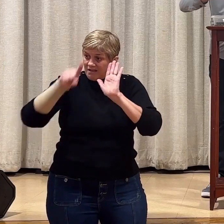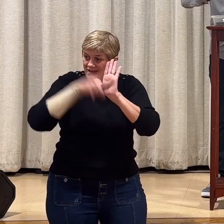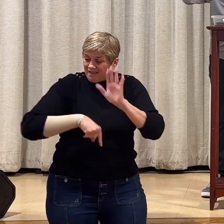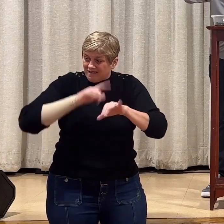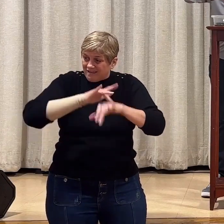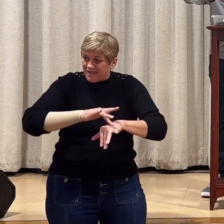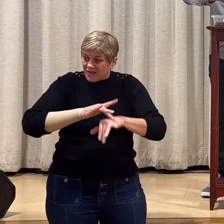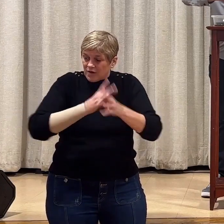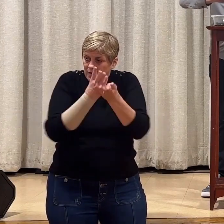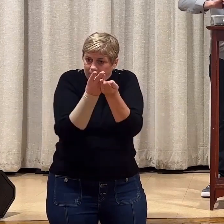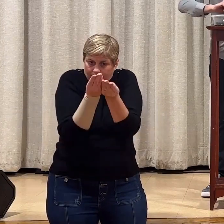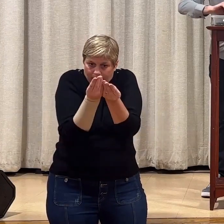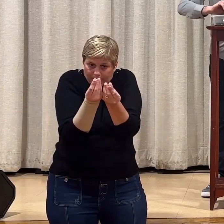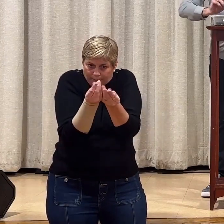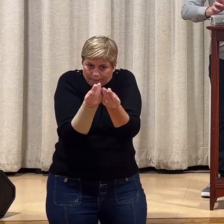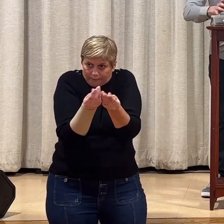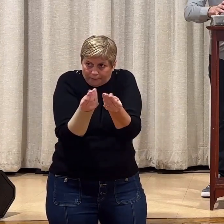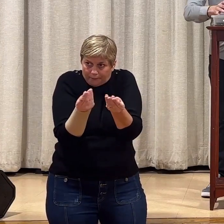is going to come out.